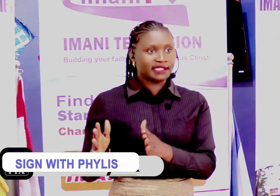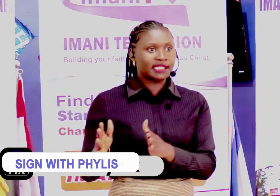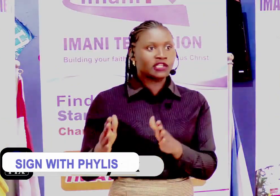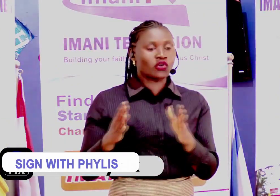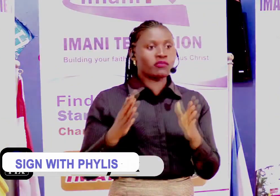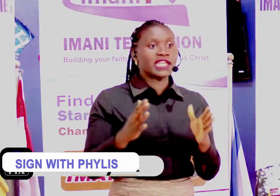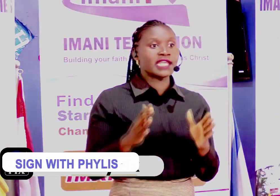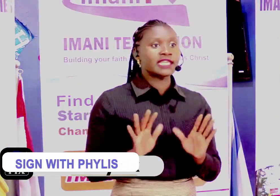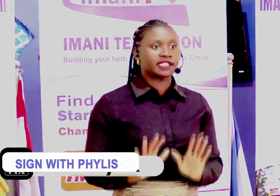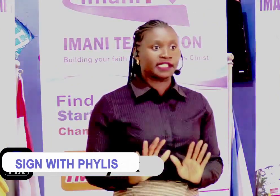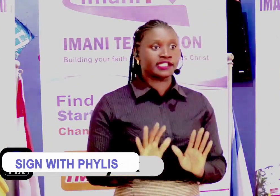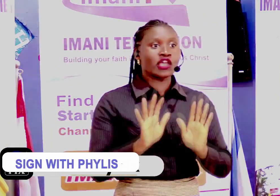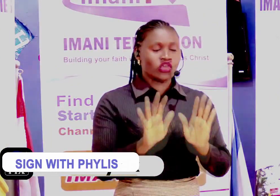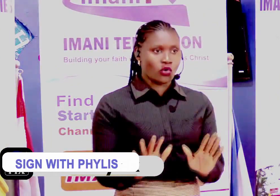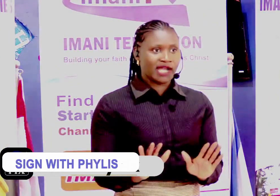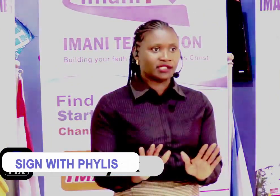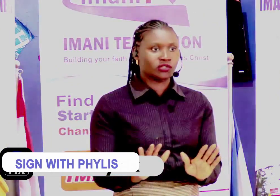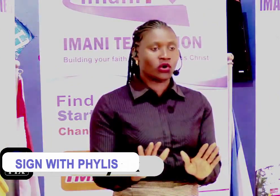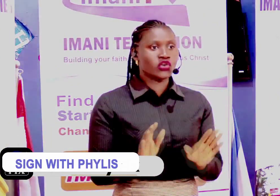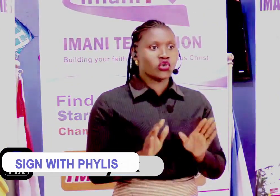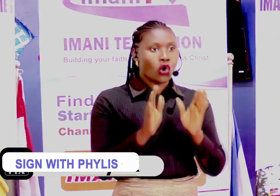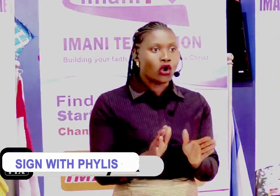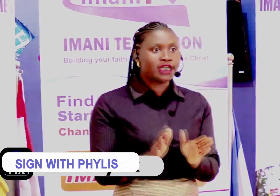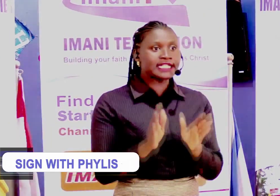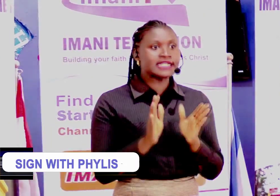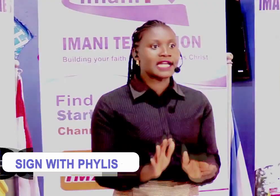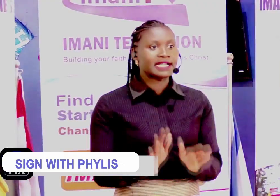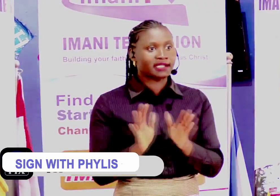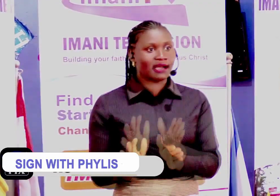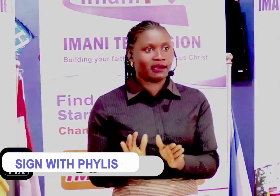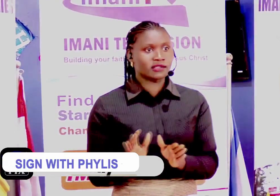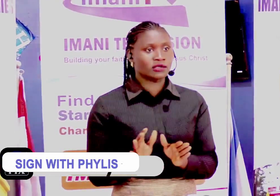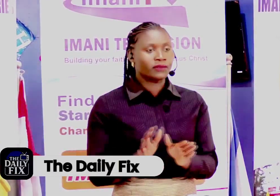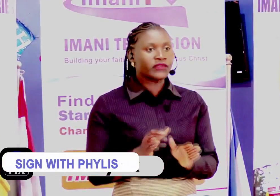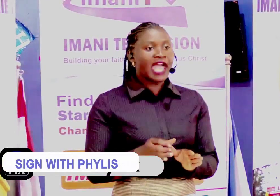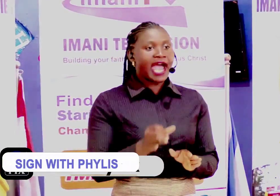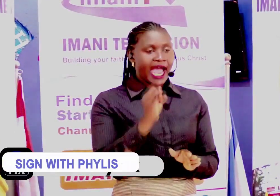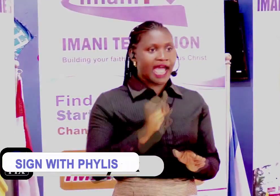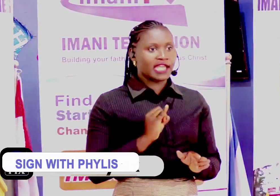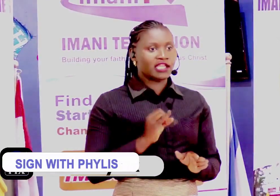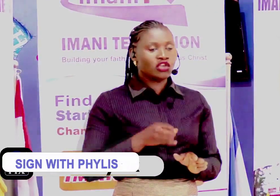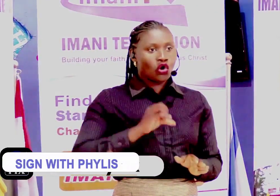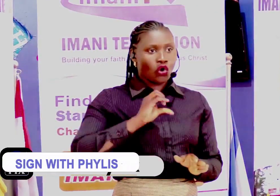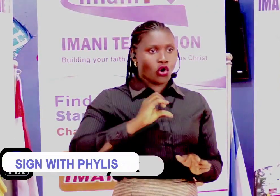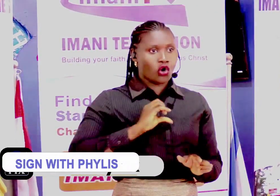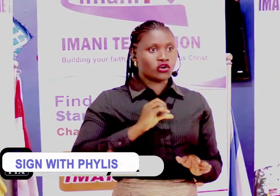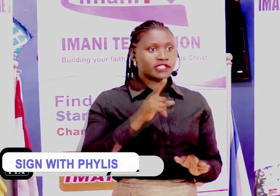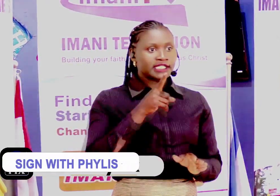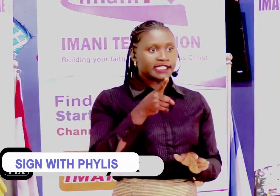So meaning it is yours. So you own that car. So I own